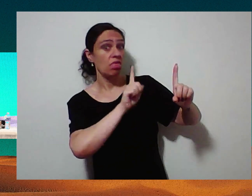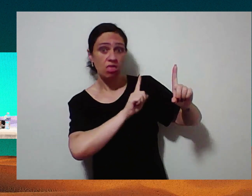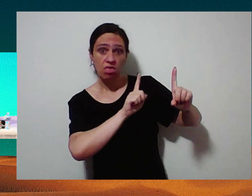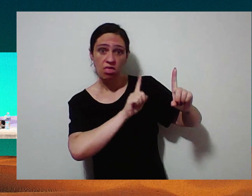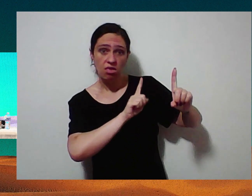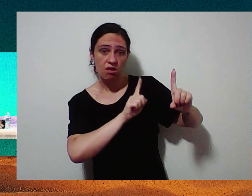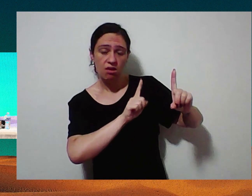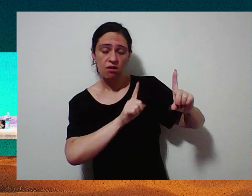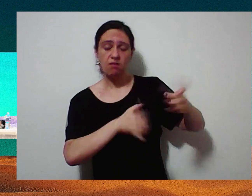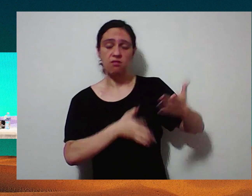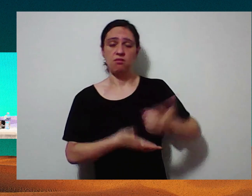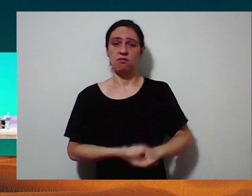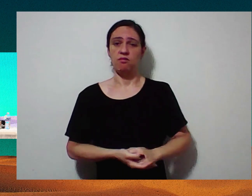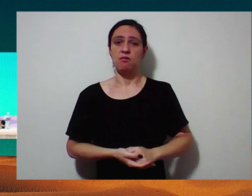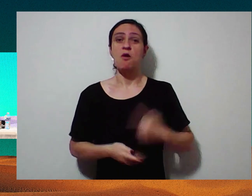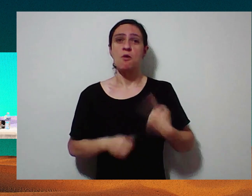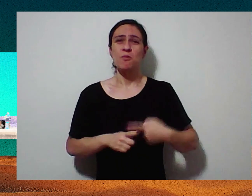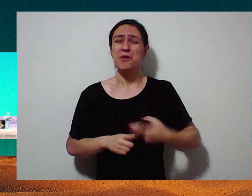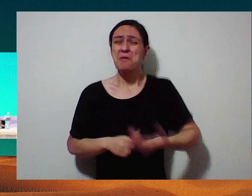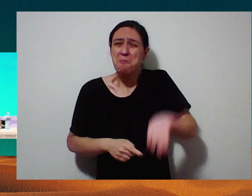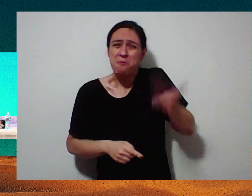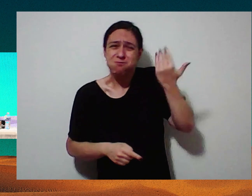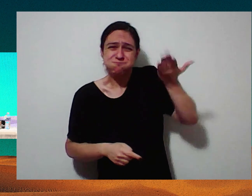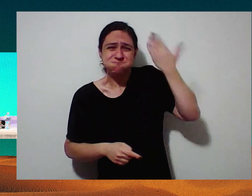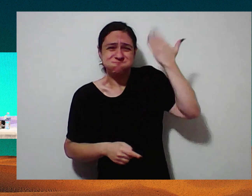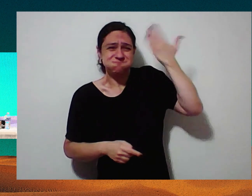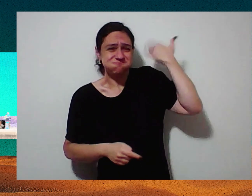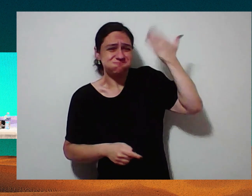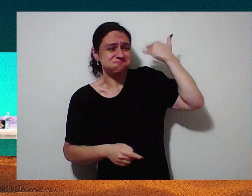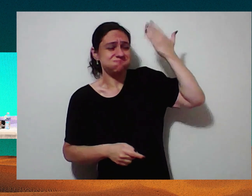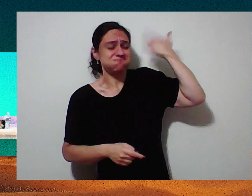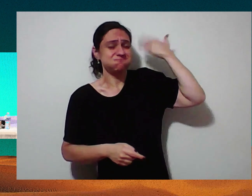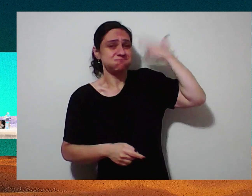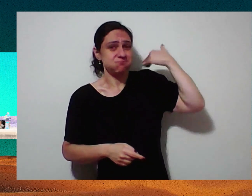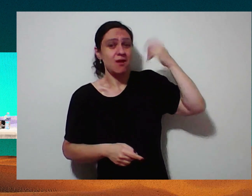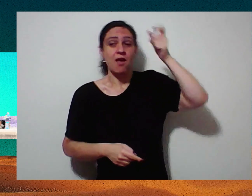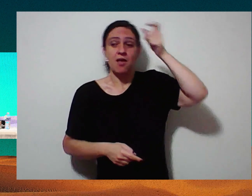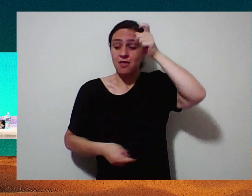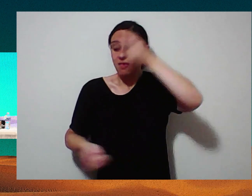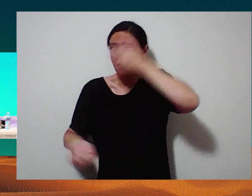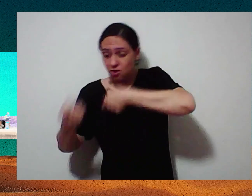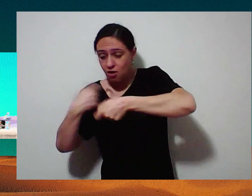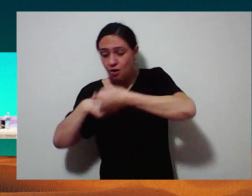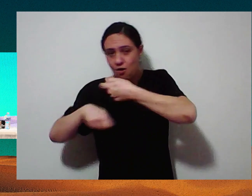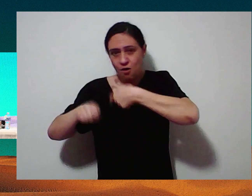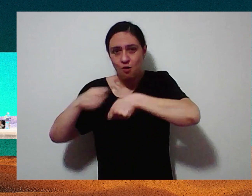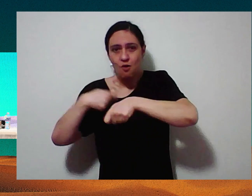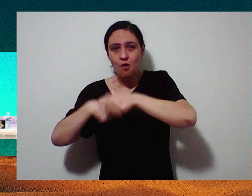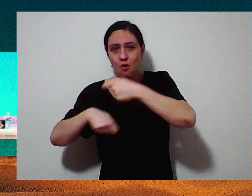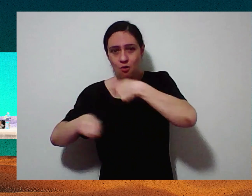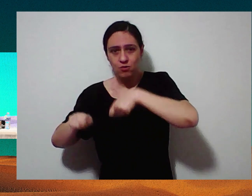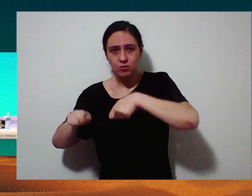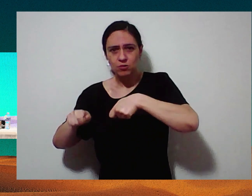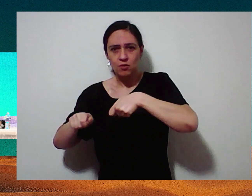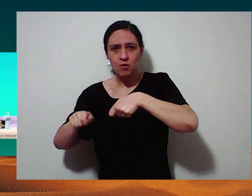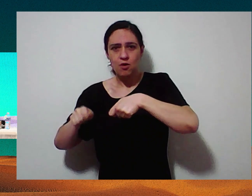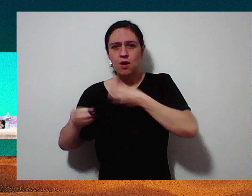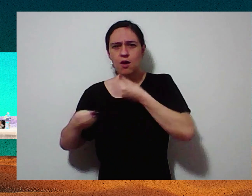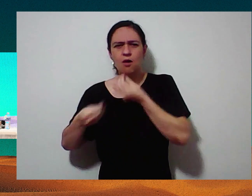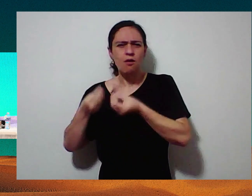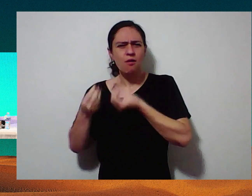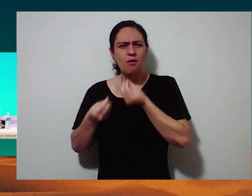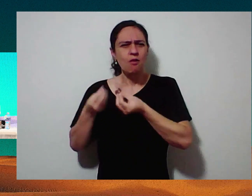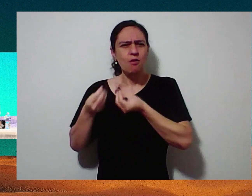o começo, ele domina através da ambição pelo poder. Since